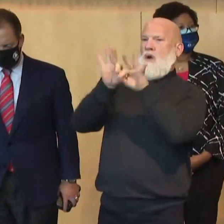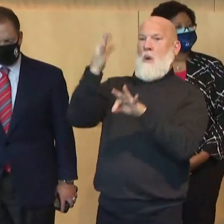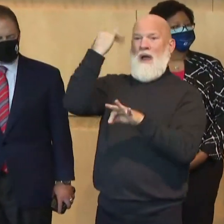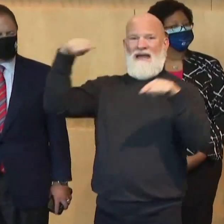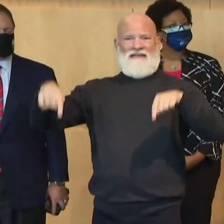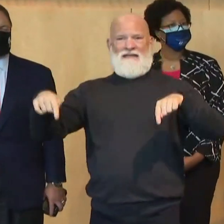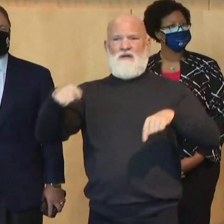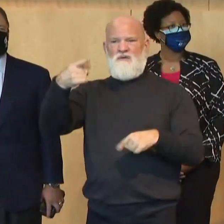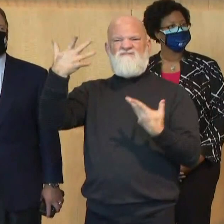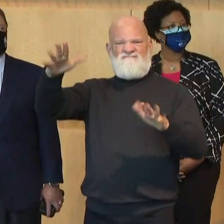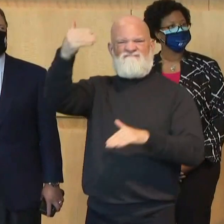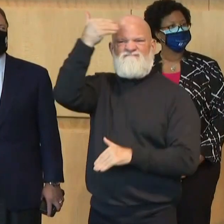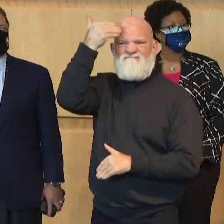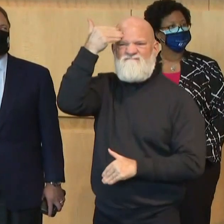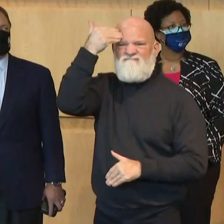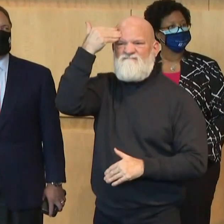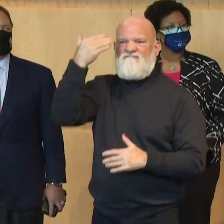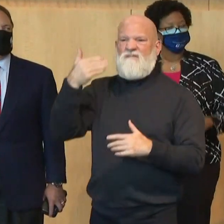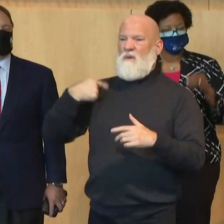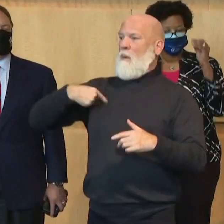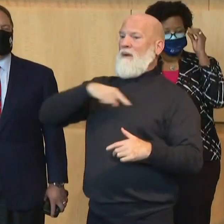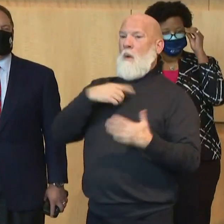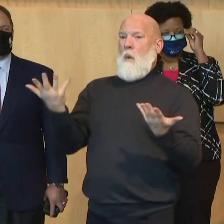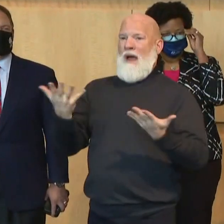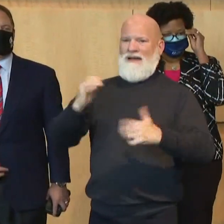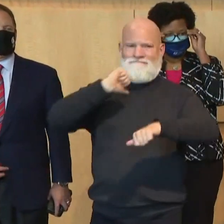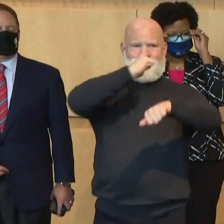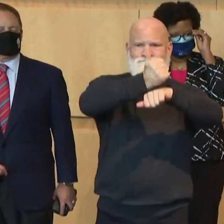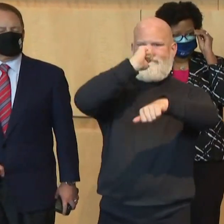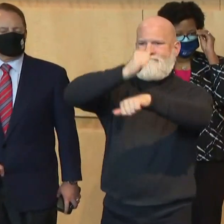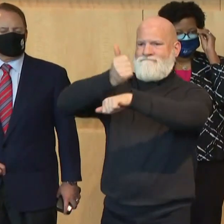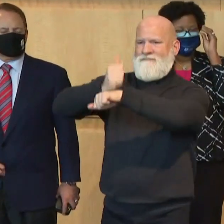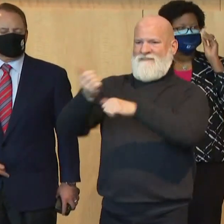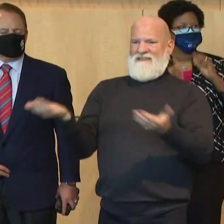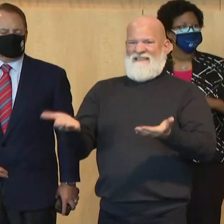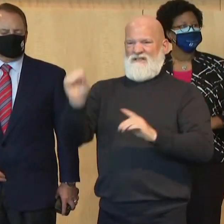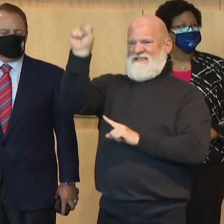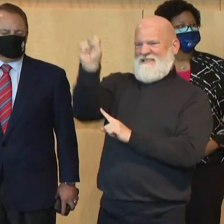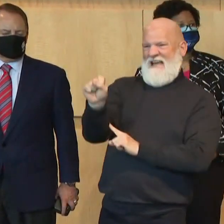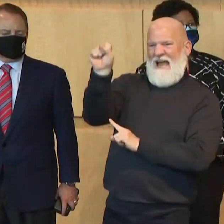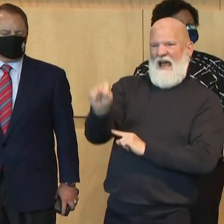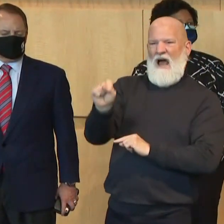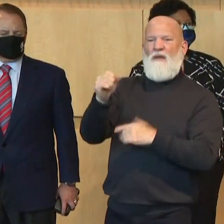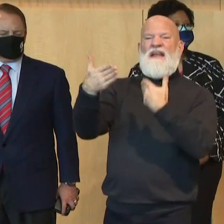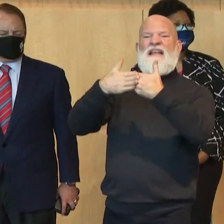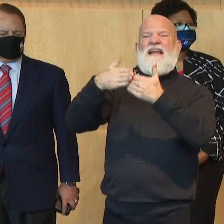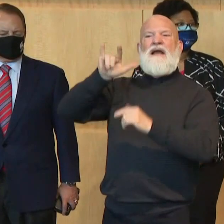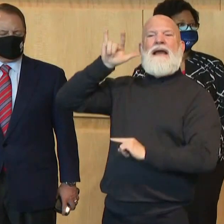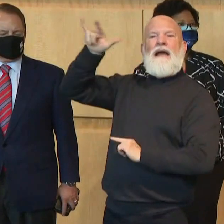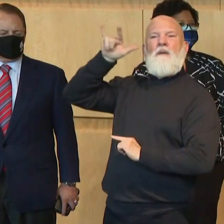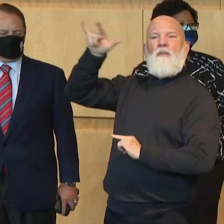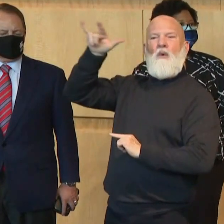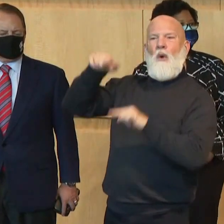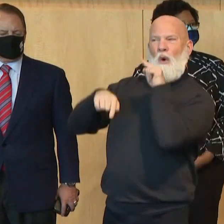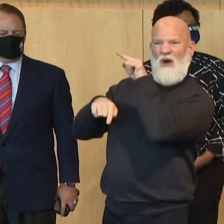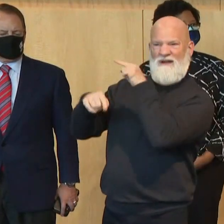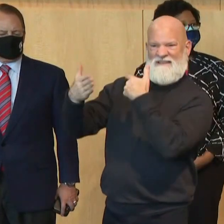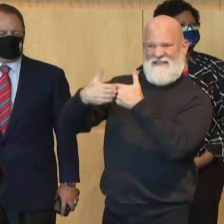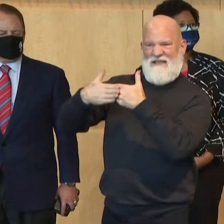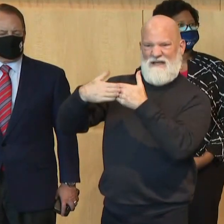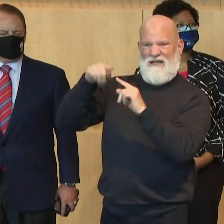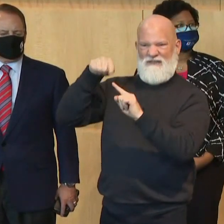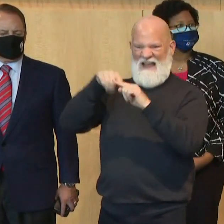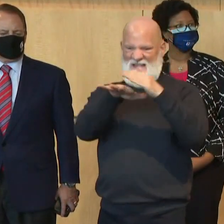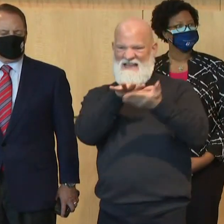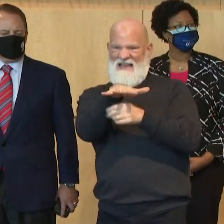were originally located in the south part of the county at our aviation location, but it was brought to our attention that